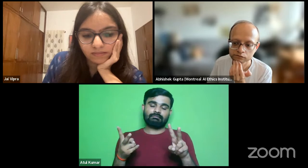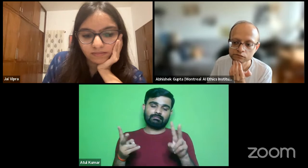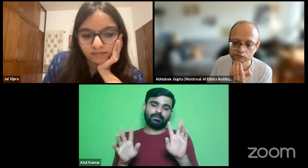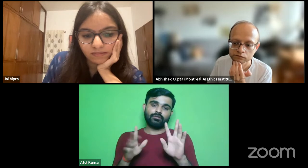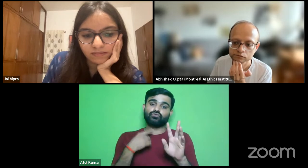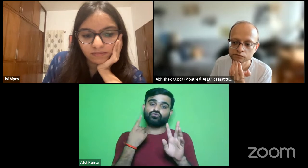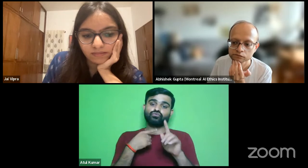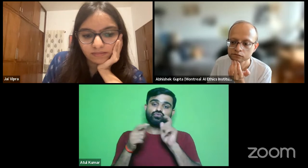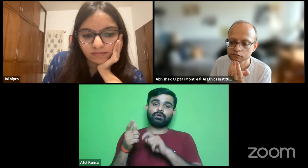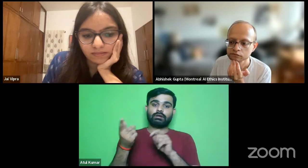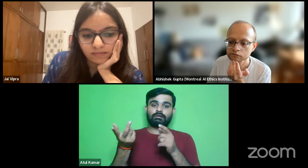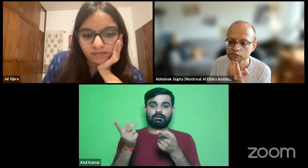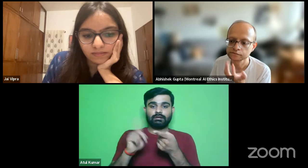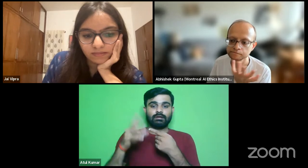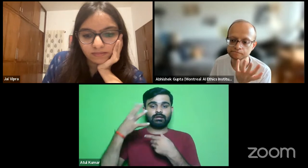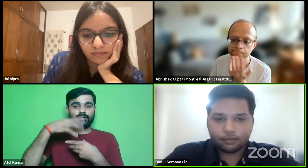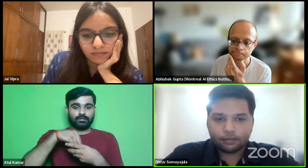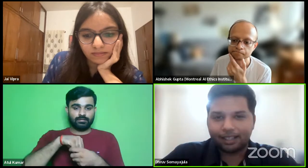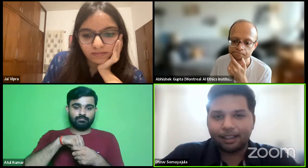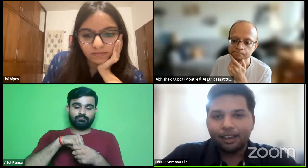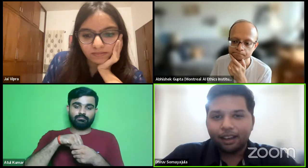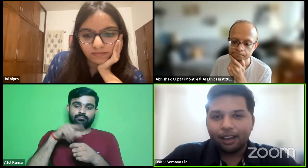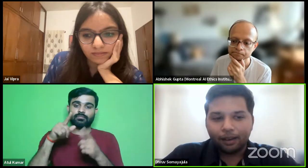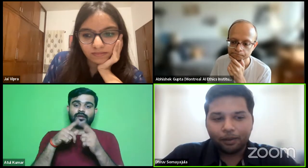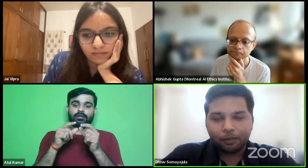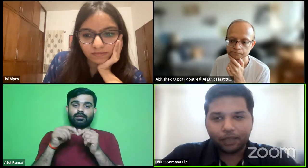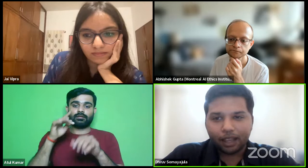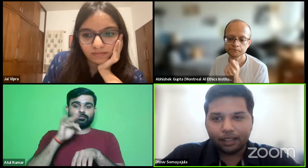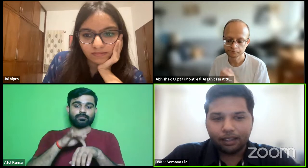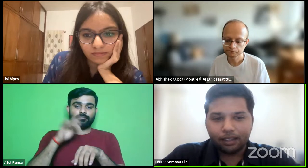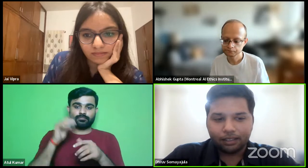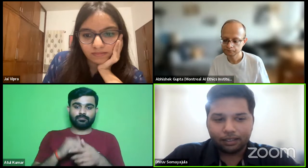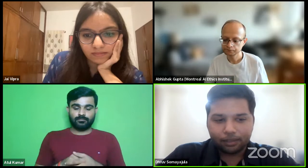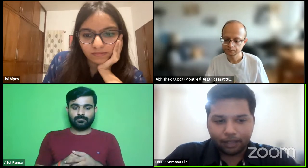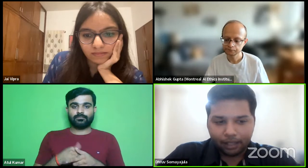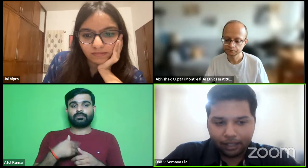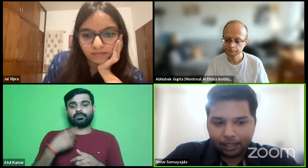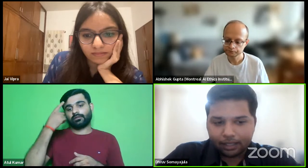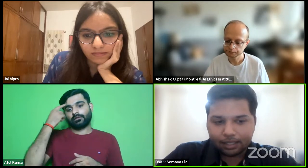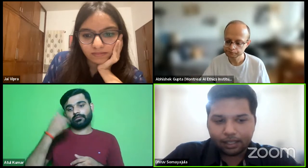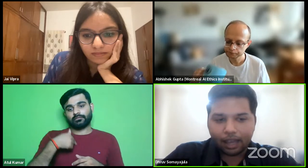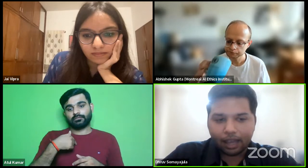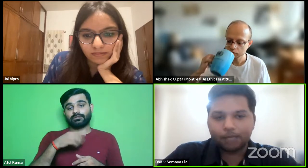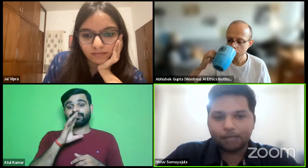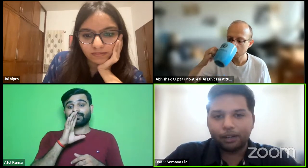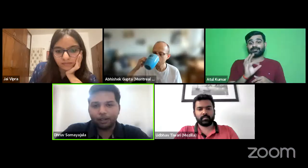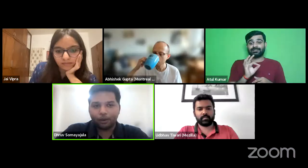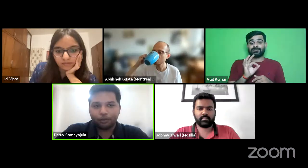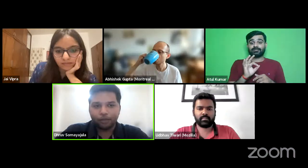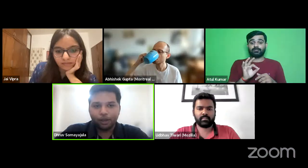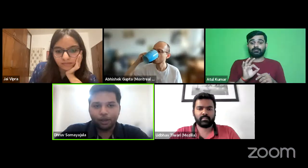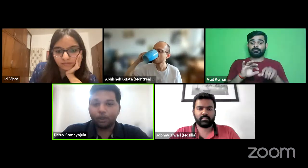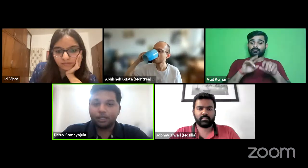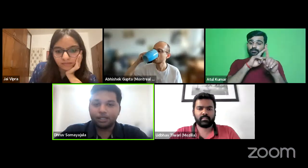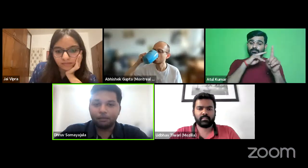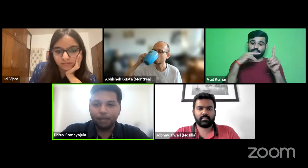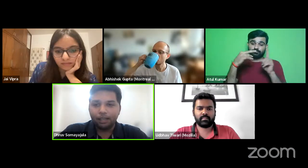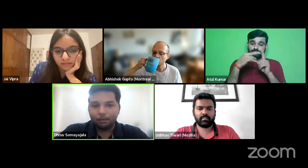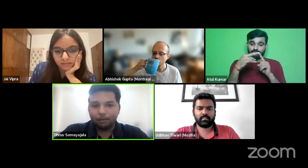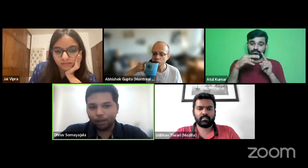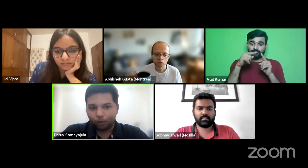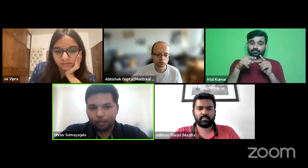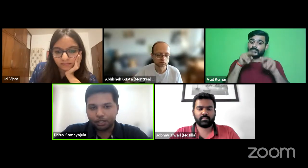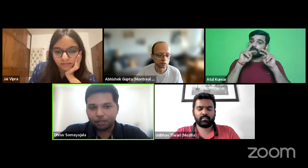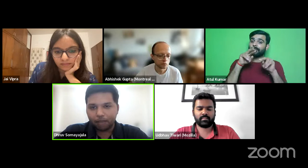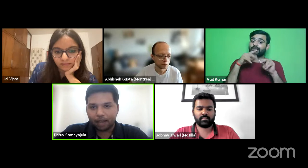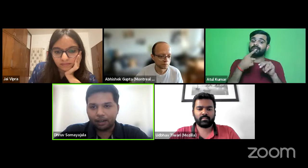I suddenly start owning that data set? I think the realistic aspect of what does it